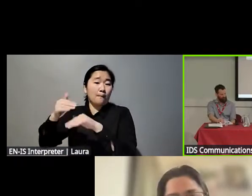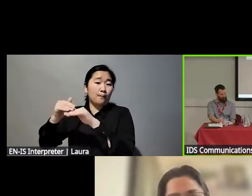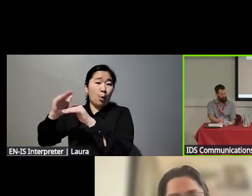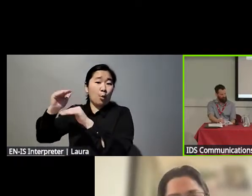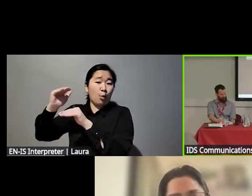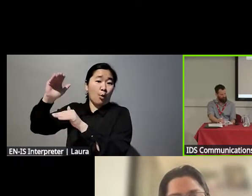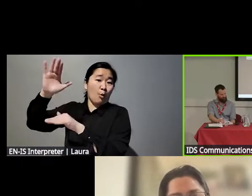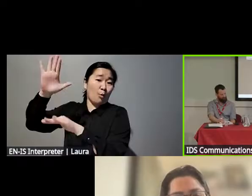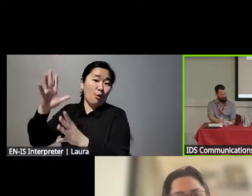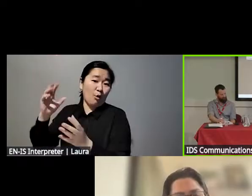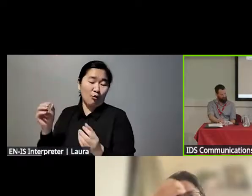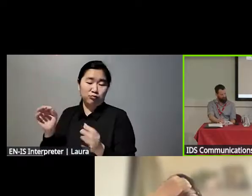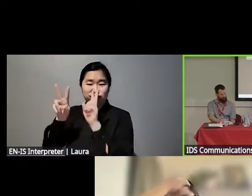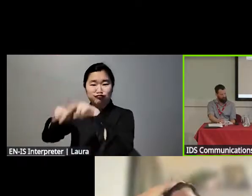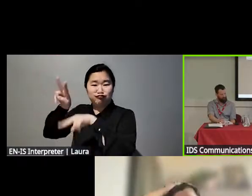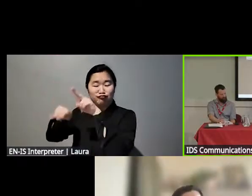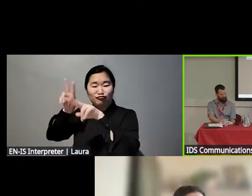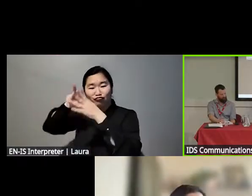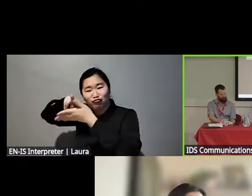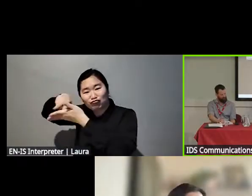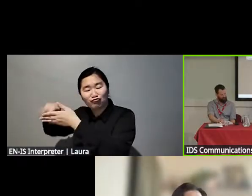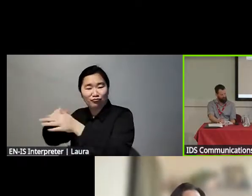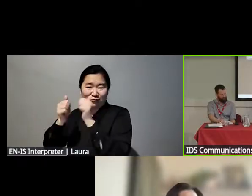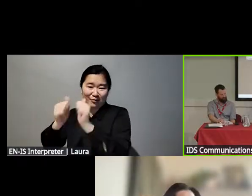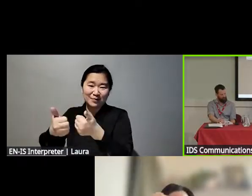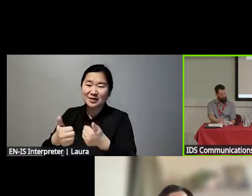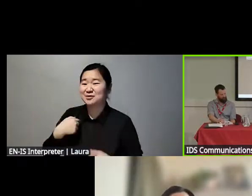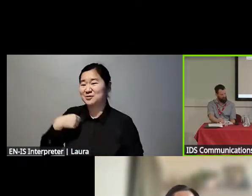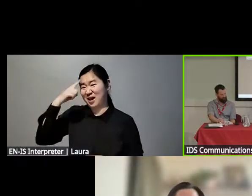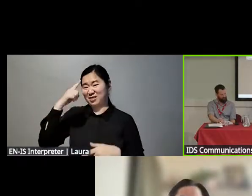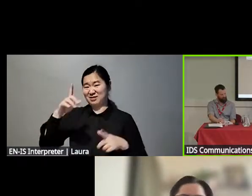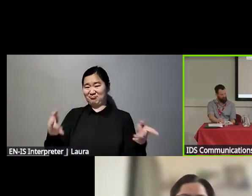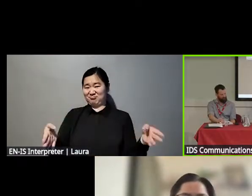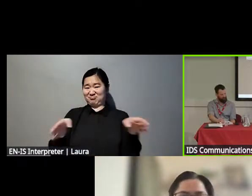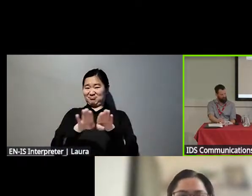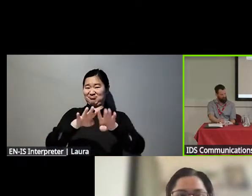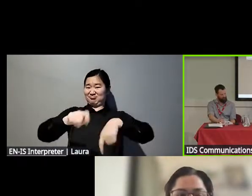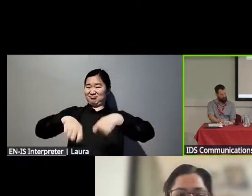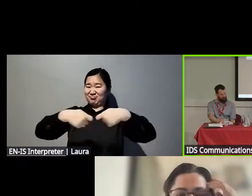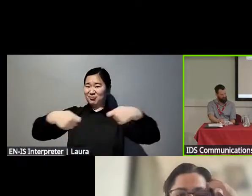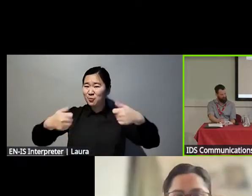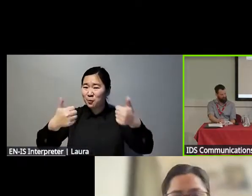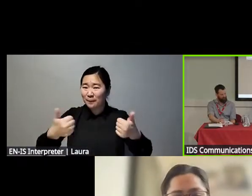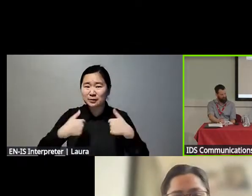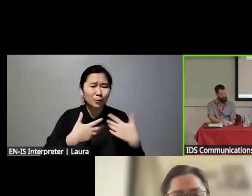an author of one of these papers directly, she's been very much, it's her support that's helped build the resources and